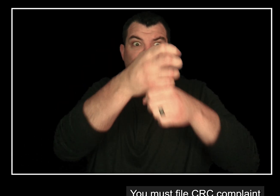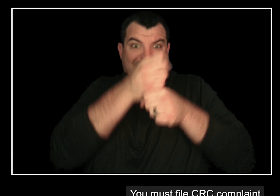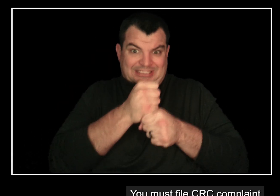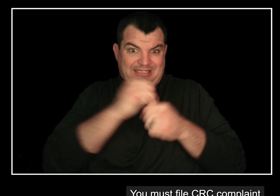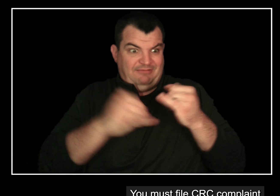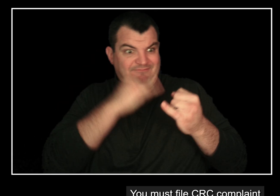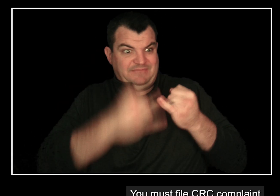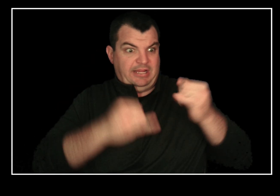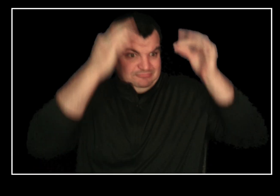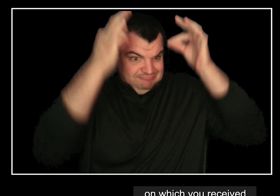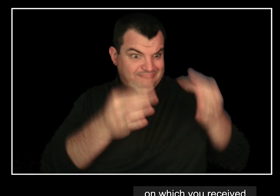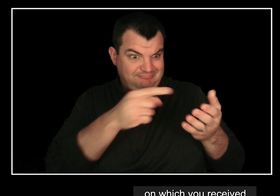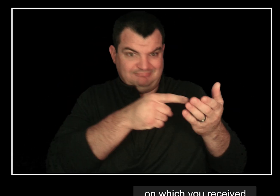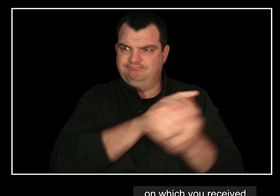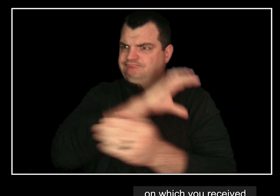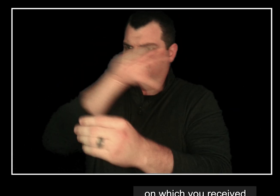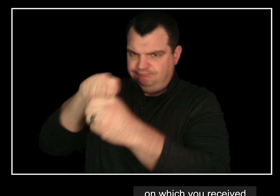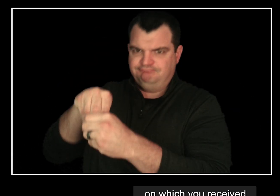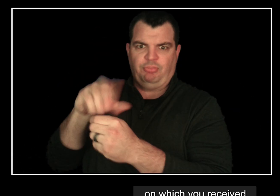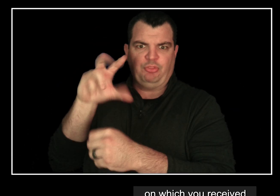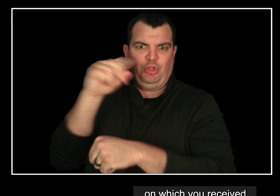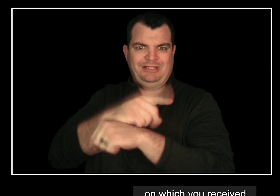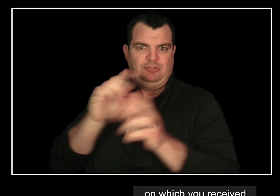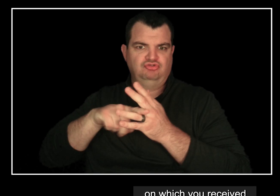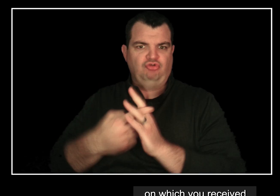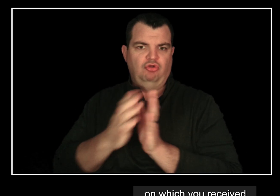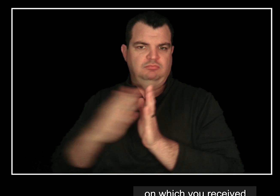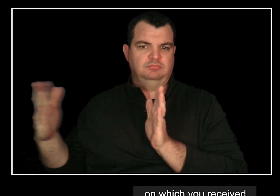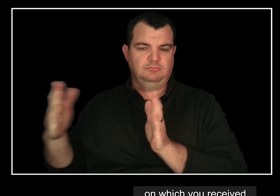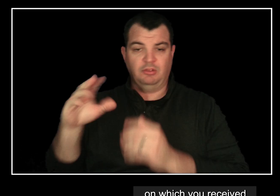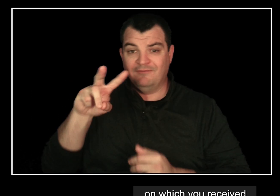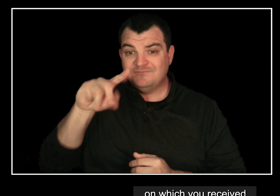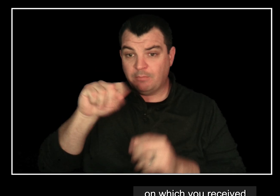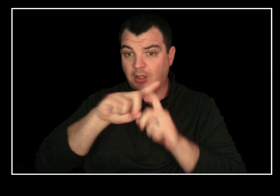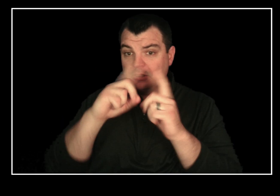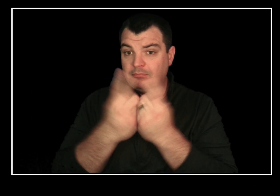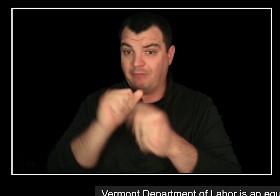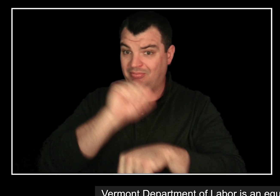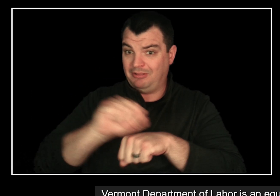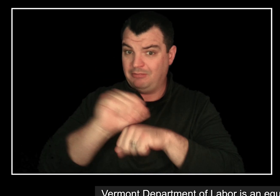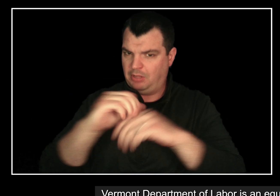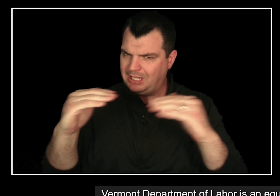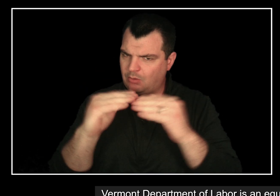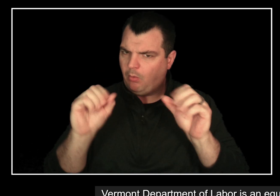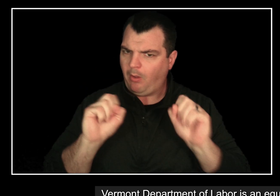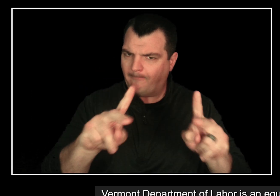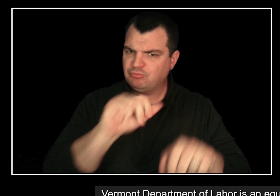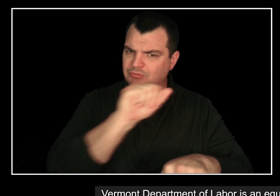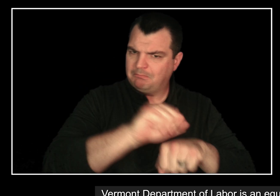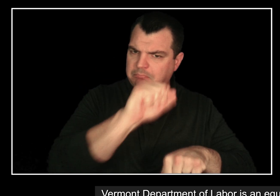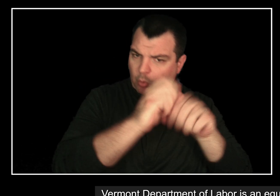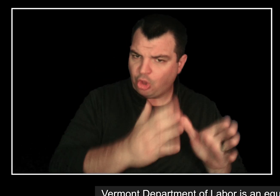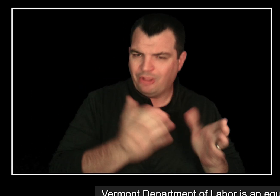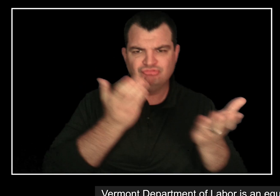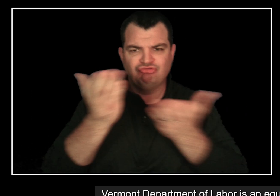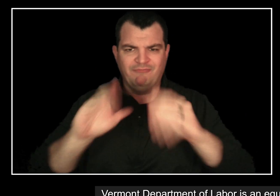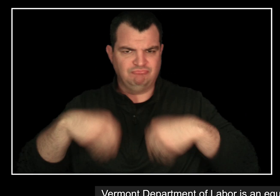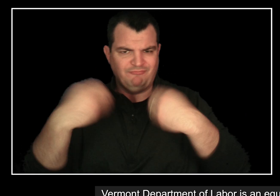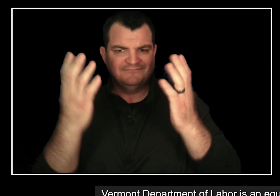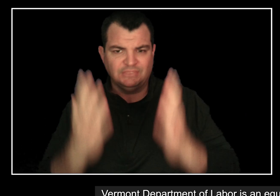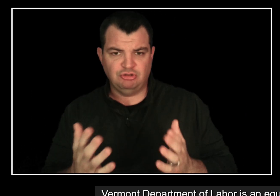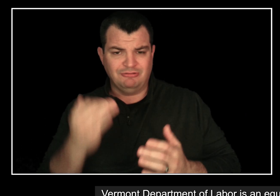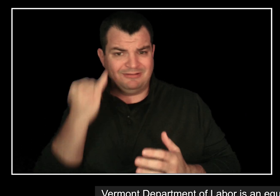30 days of the date on which you received a notice of final action. Vermont Department of Labor is an equal